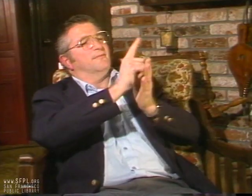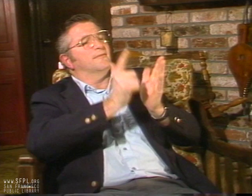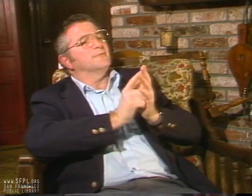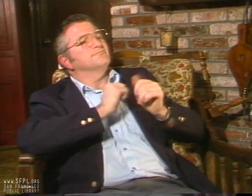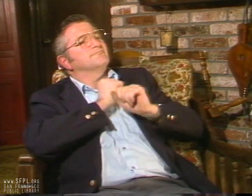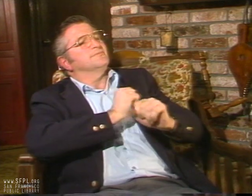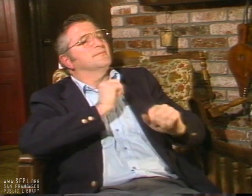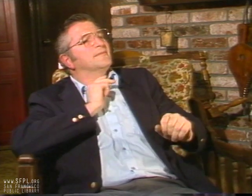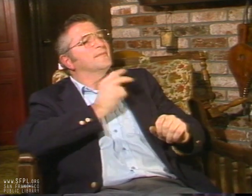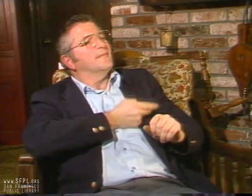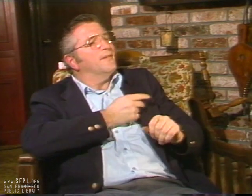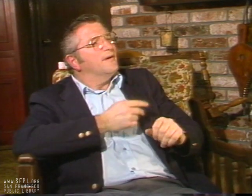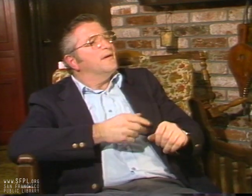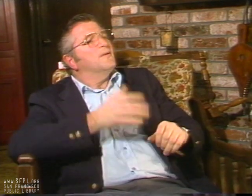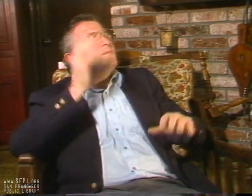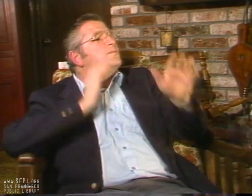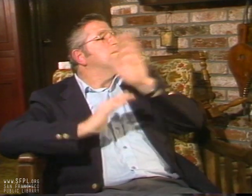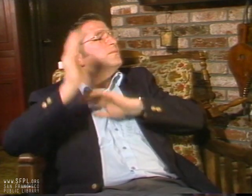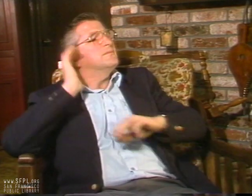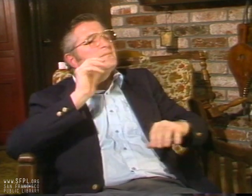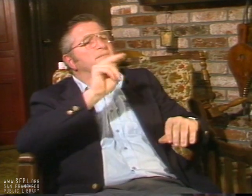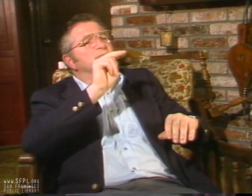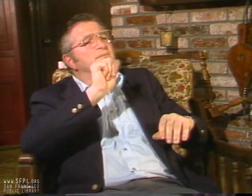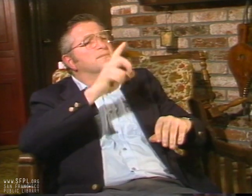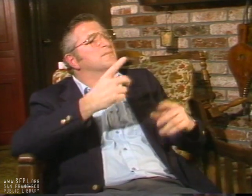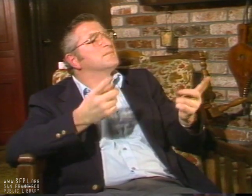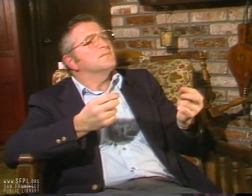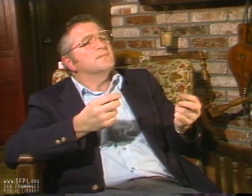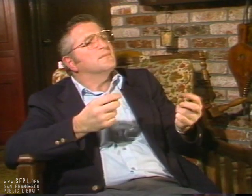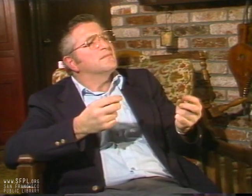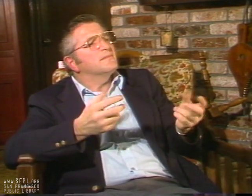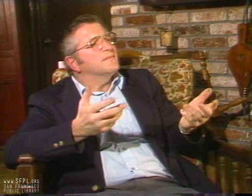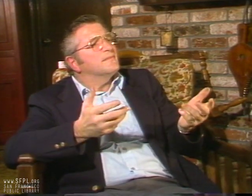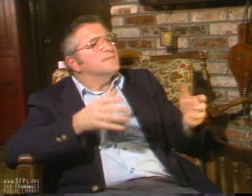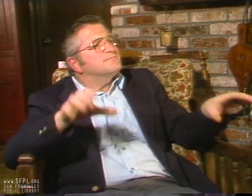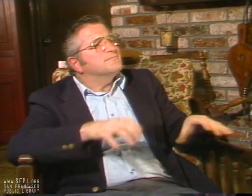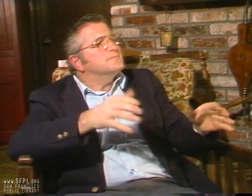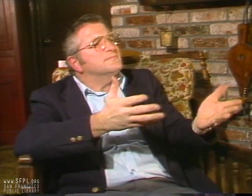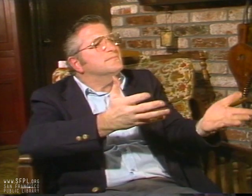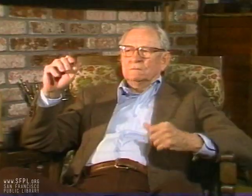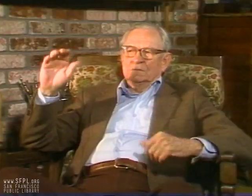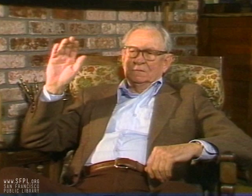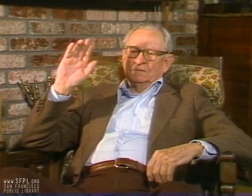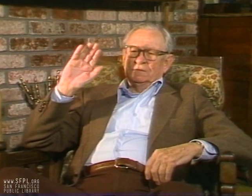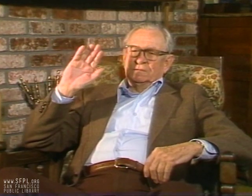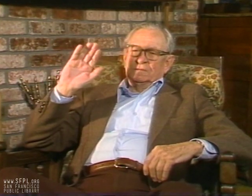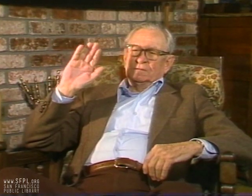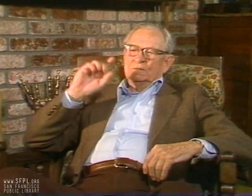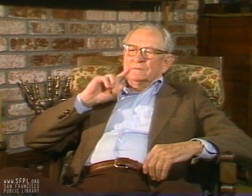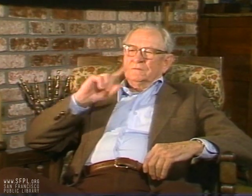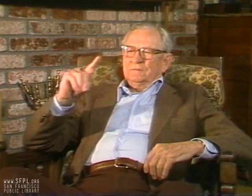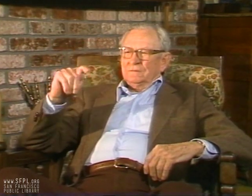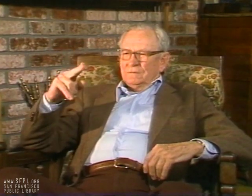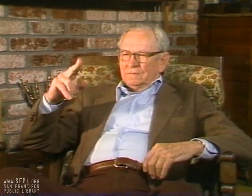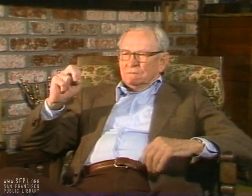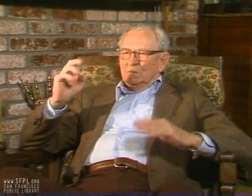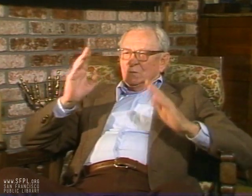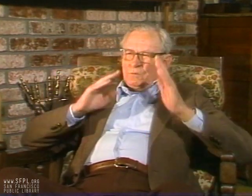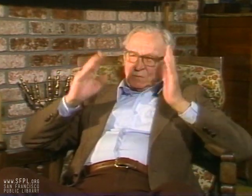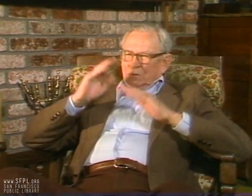protecting our rights. What issues did the NAD face, and what actions did it take? Well,